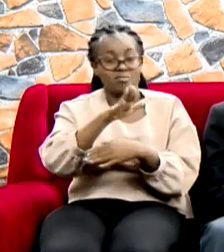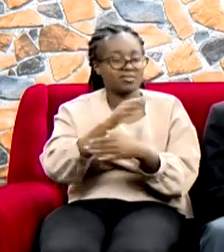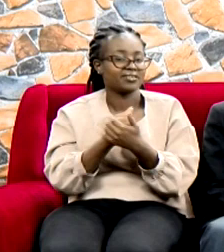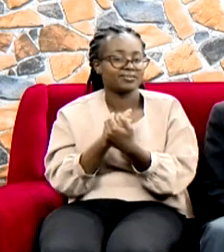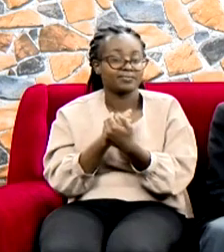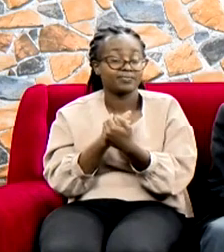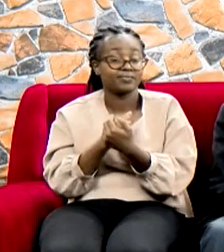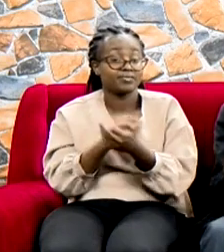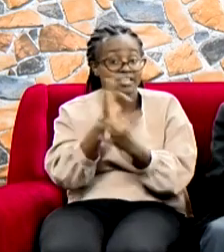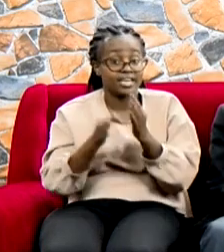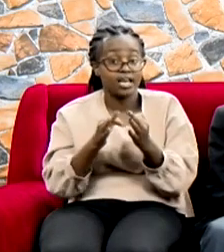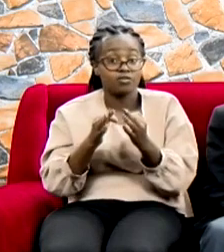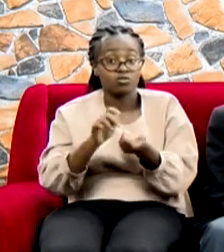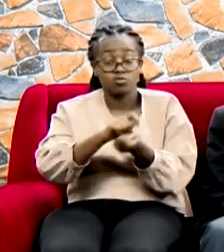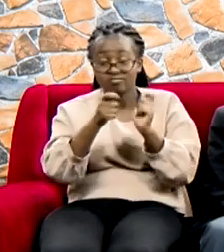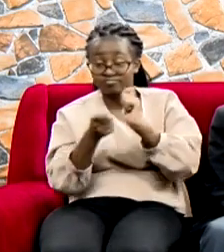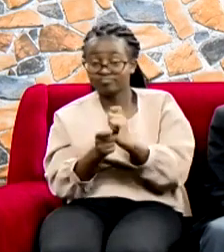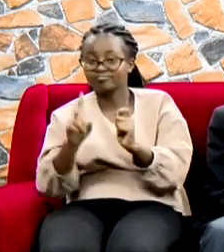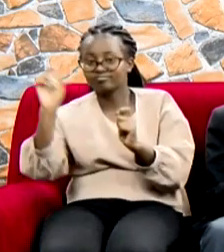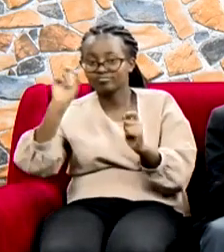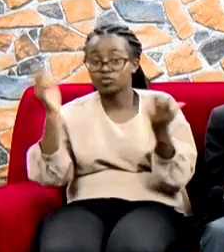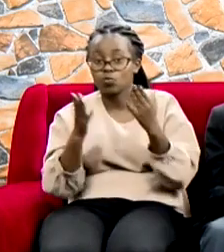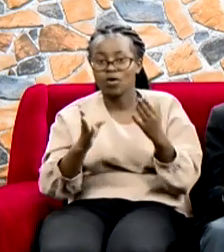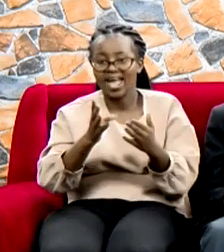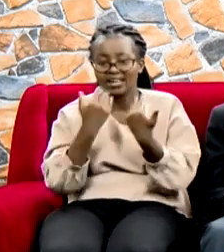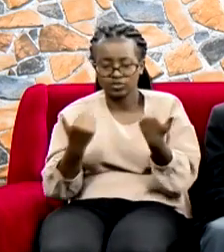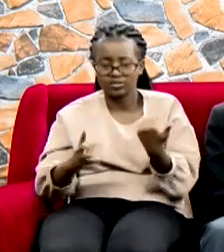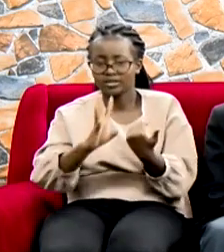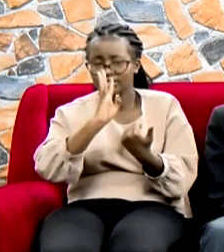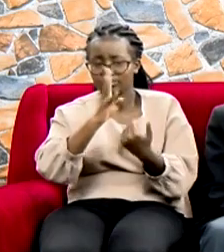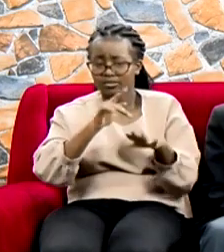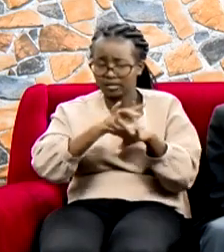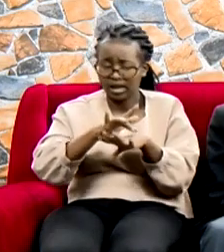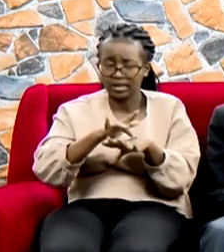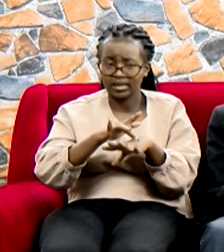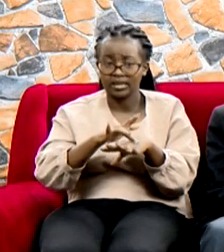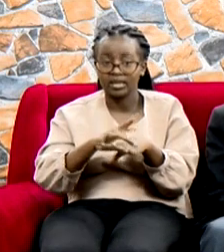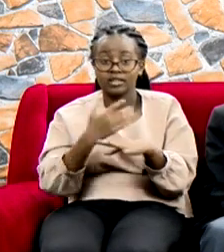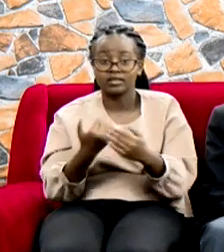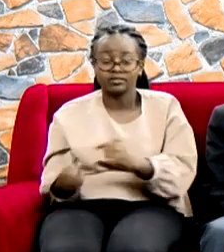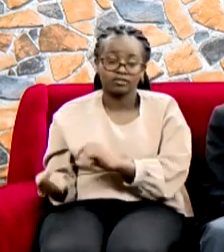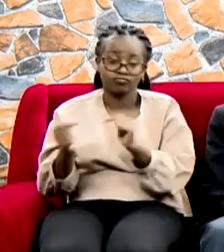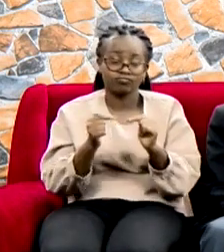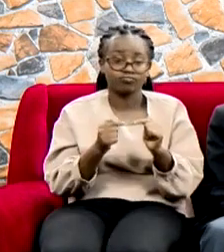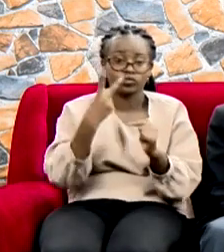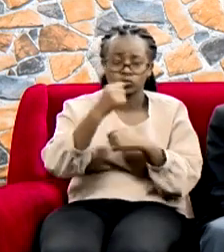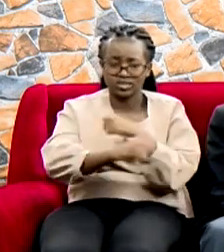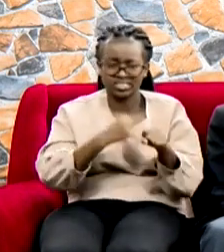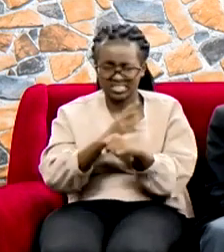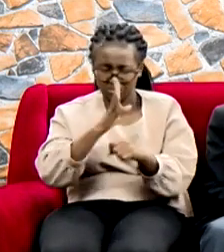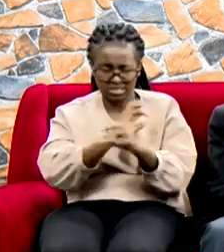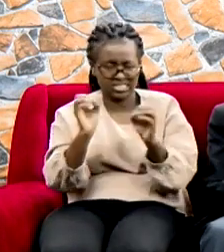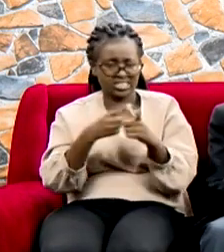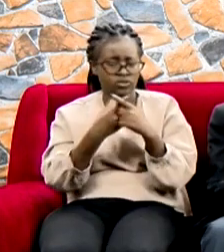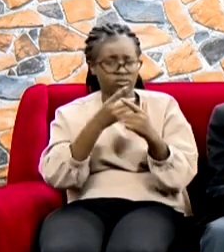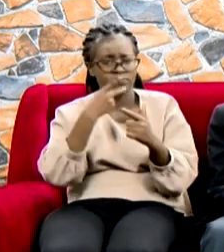yeah. Okay. So if you are transferred to Nairobi, where children speak a little bit early, and a child comes at 2 years and not talking,